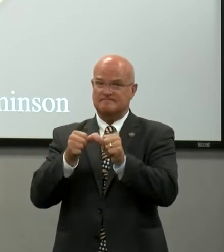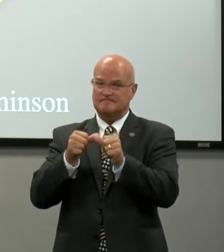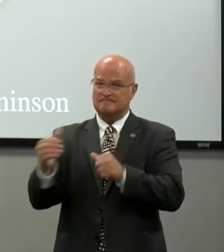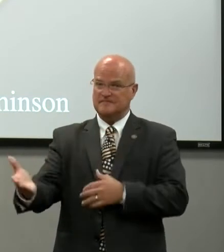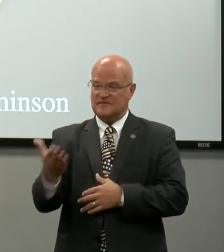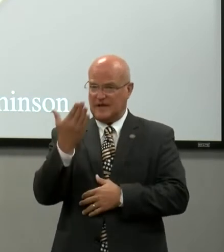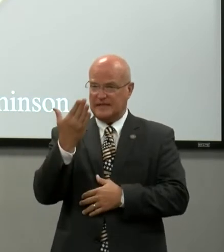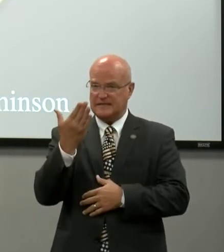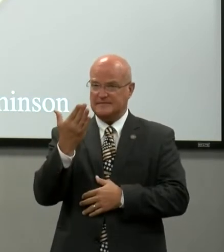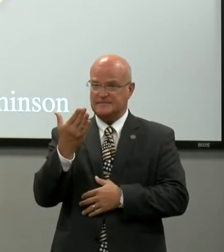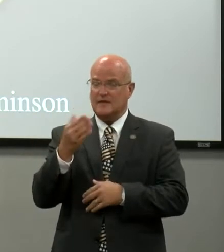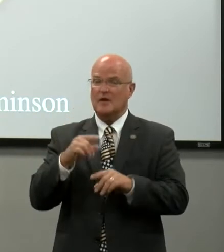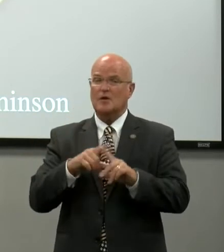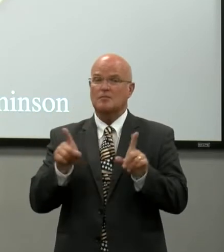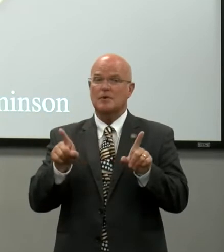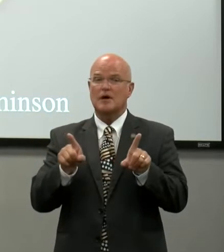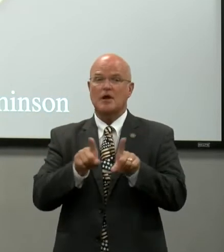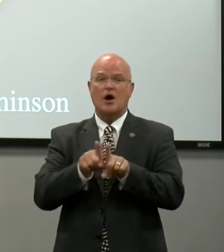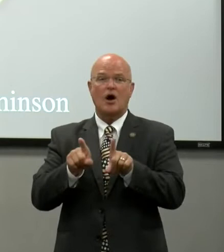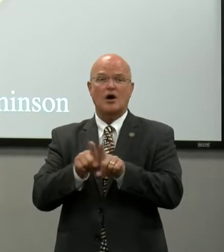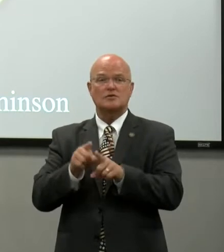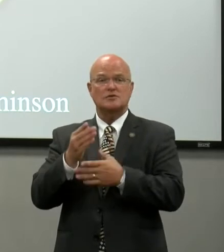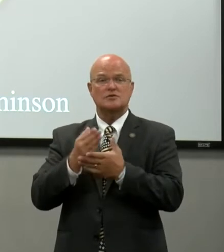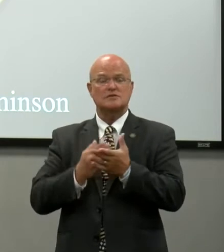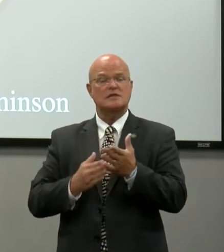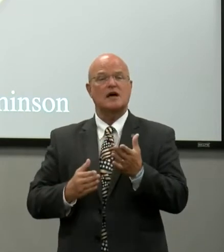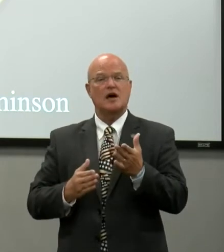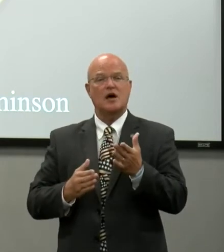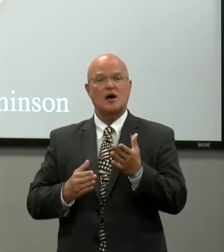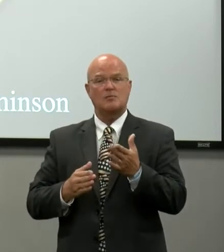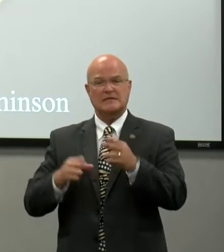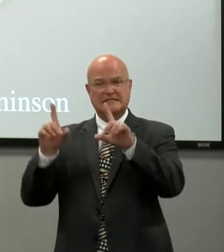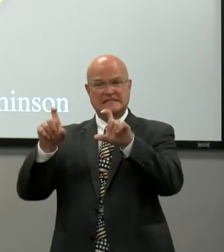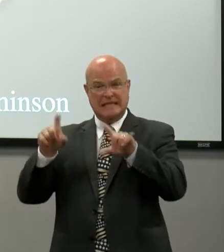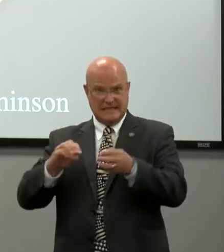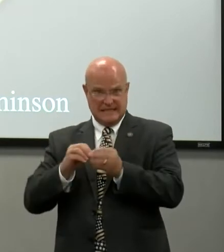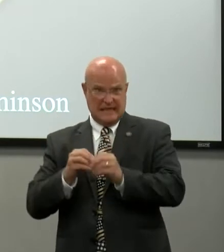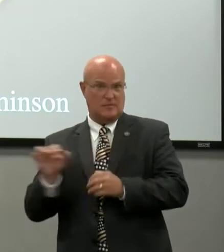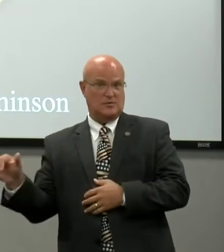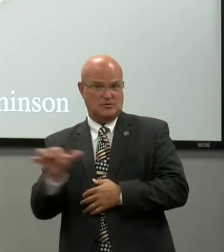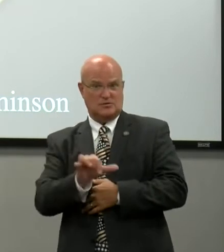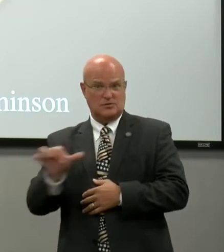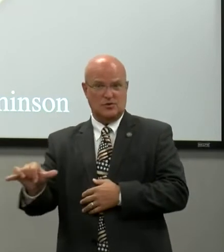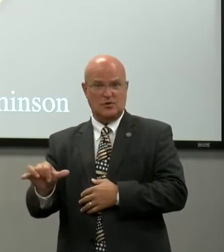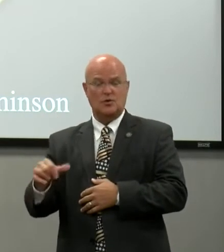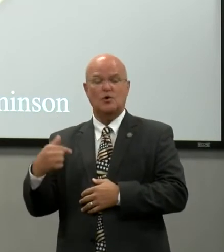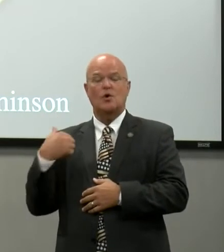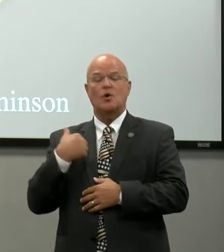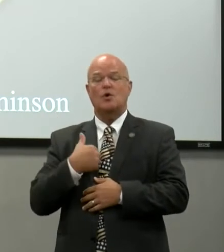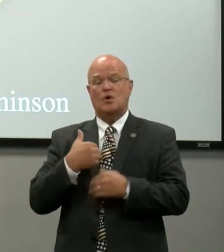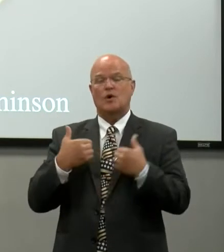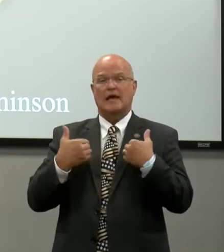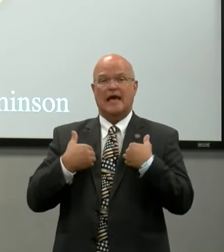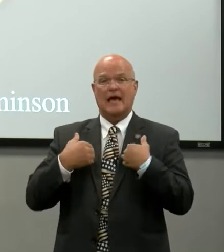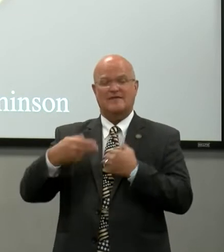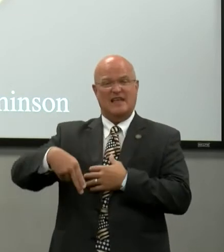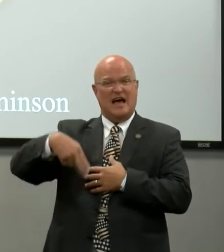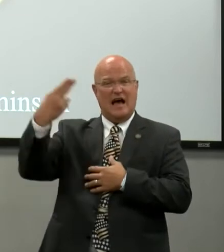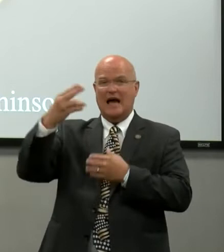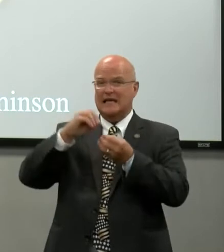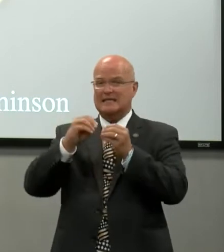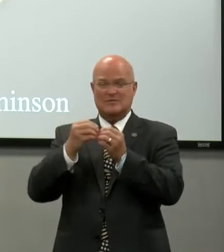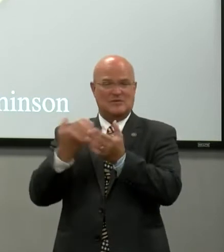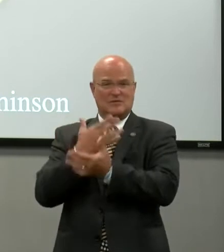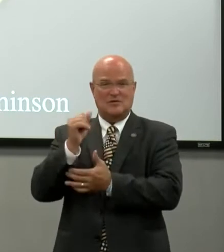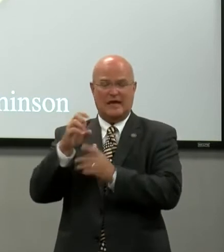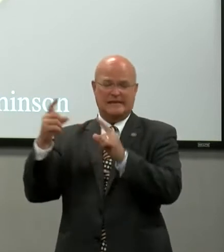be in, but it also reflects some extraordinary testing numbers. So we not only have the highest number of